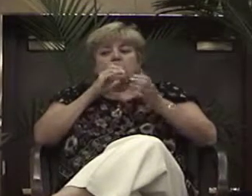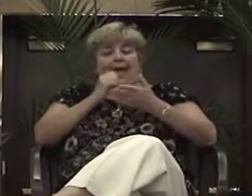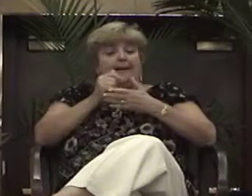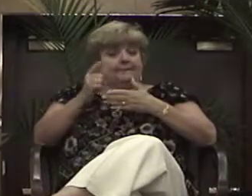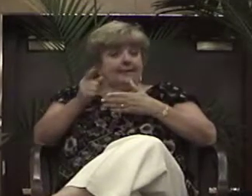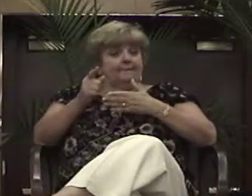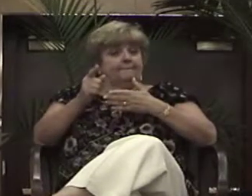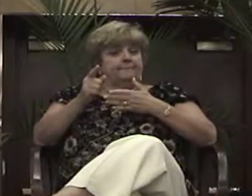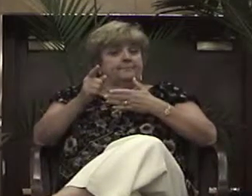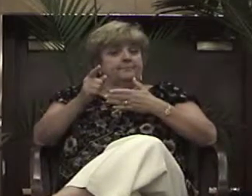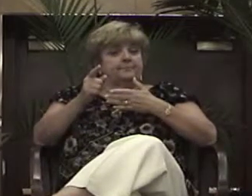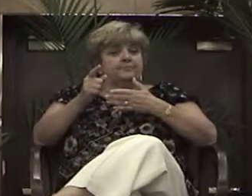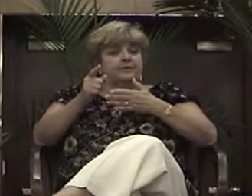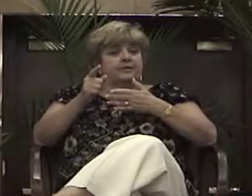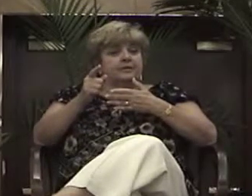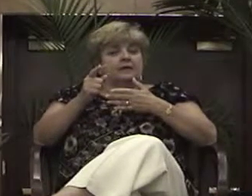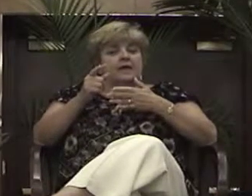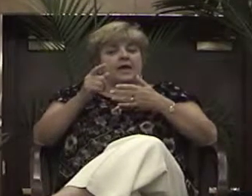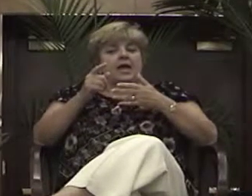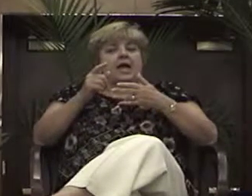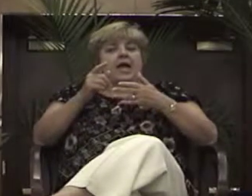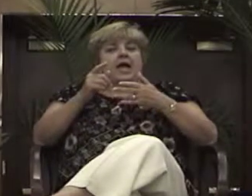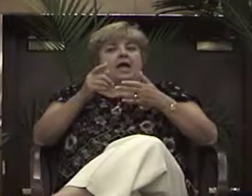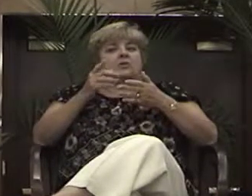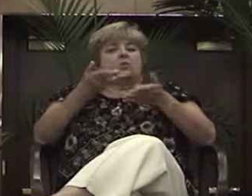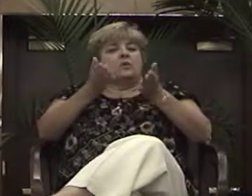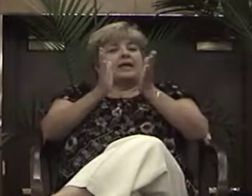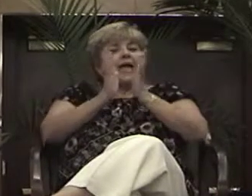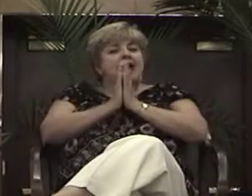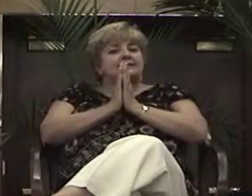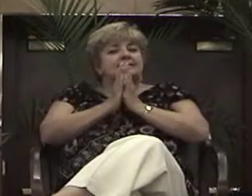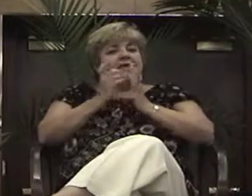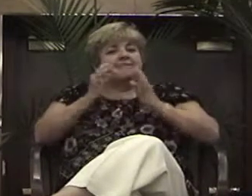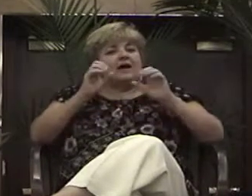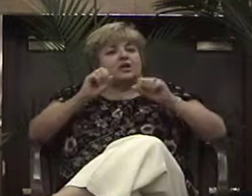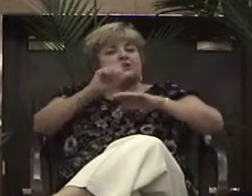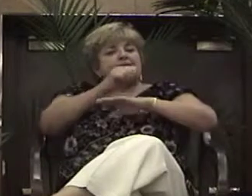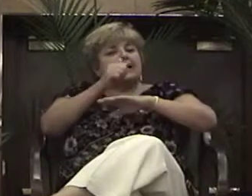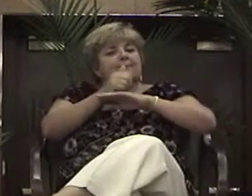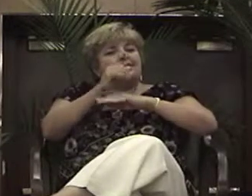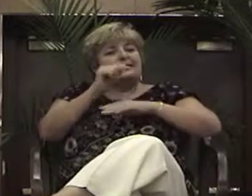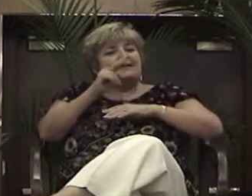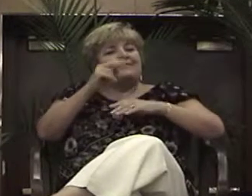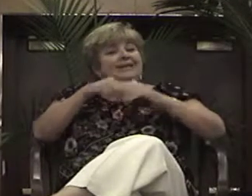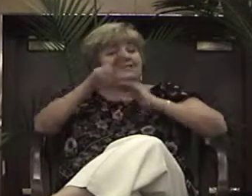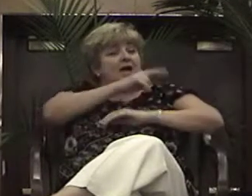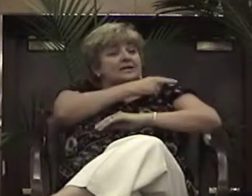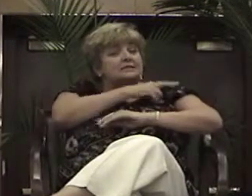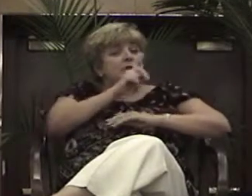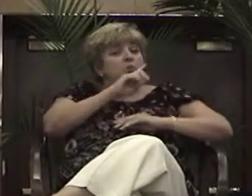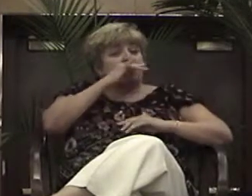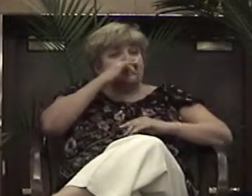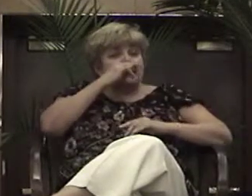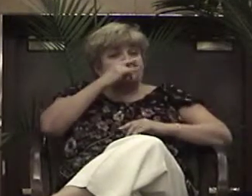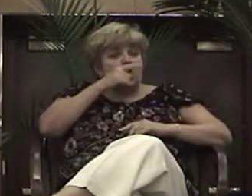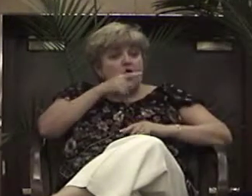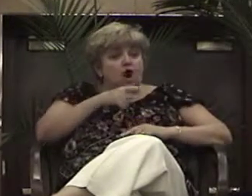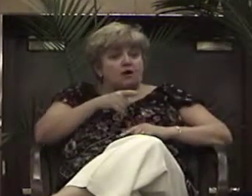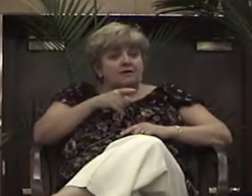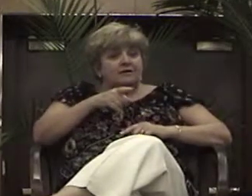where he was for so long, and asked him if I could put a TV in the hospital. She said, with the new hospital here, Mr. Fenimore, we got TVs in